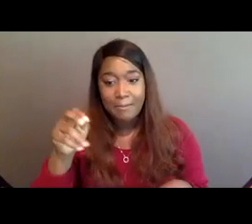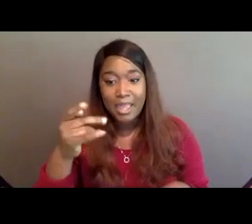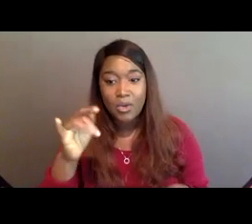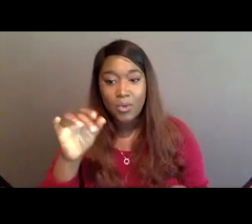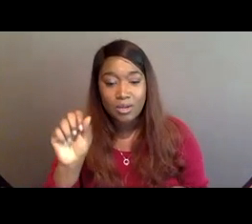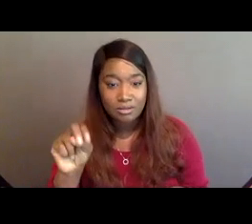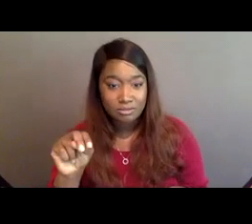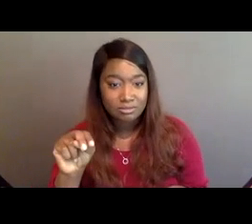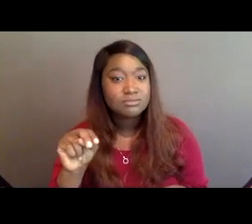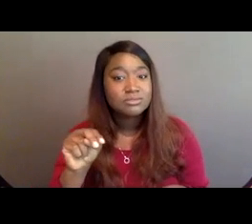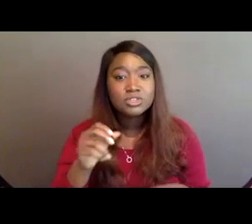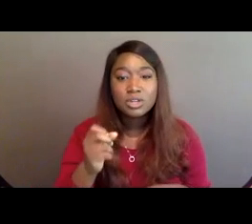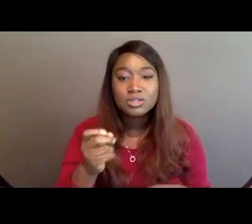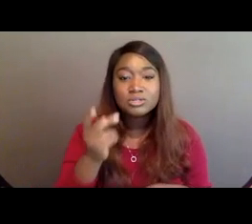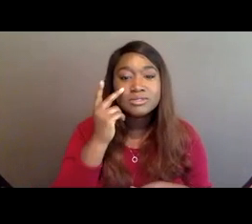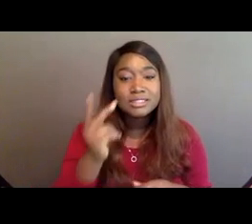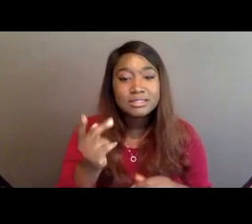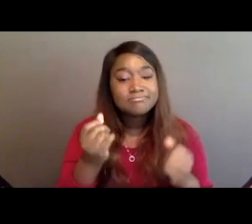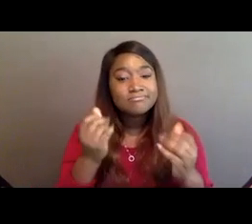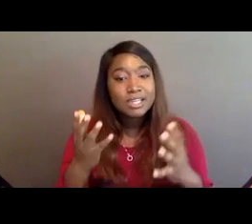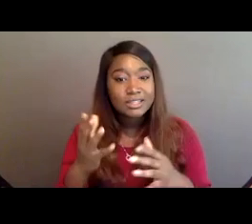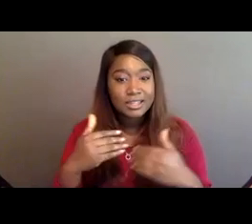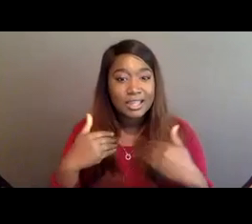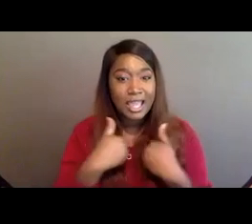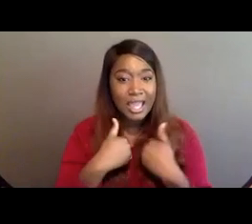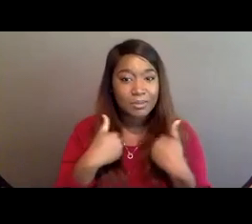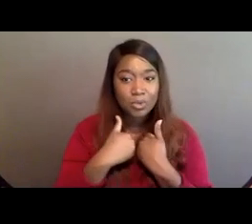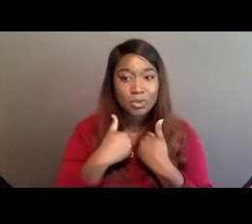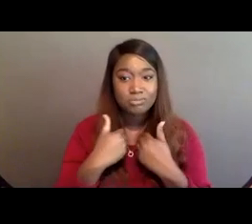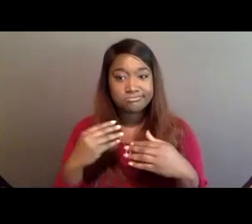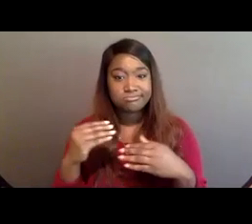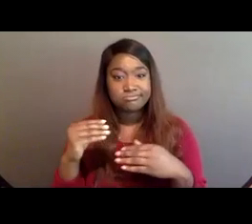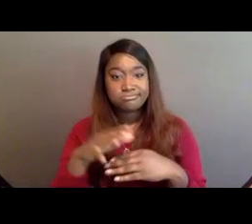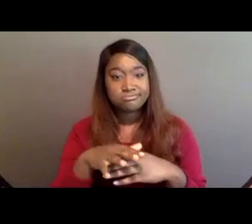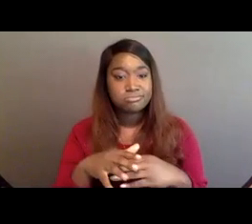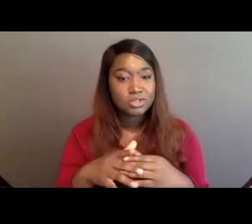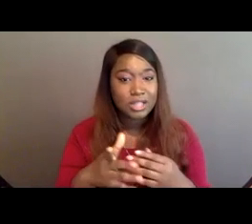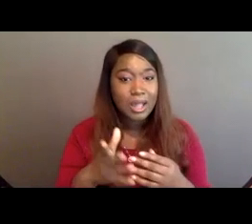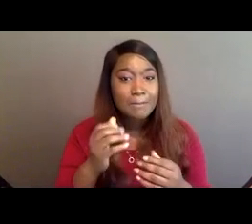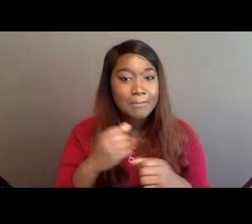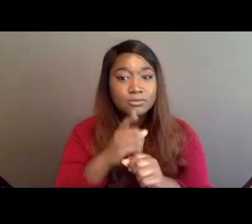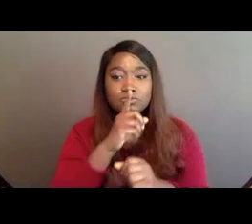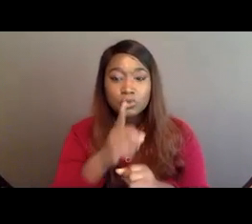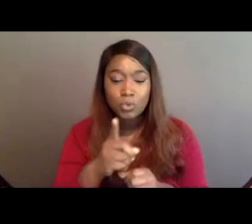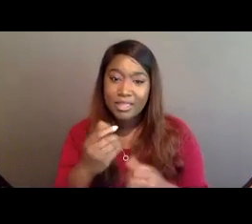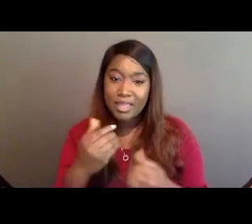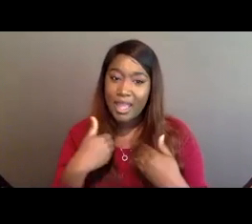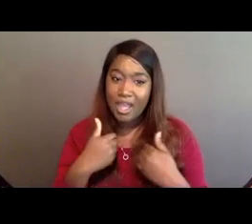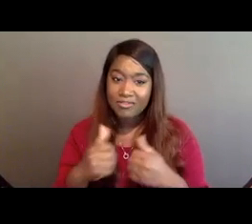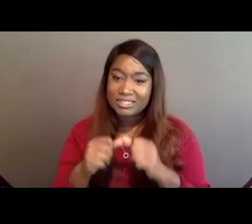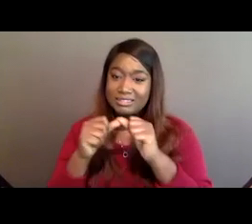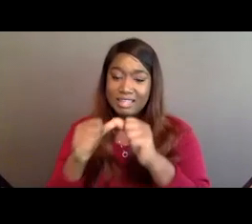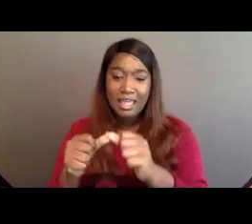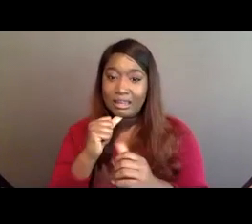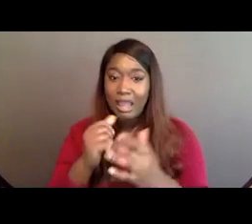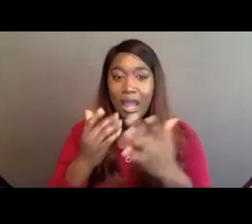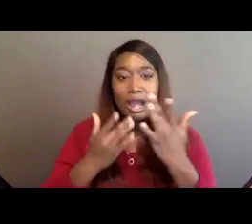derivatives have additional oversight to ensure that they are from sustained sources, right? So these include adherence to the guidelines set forth